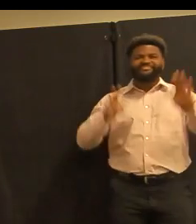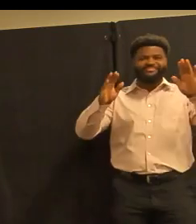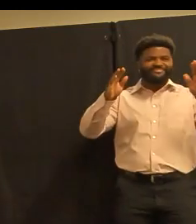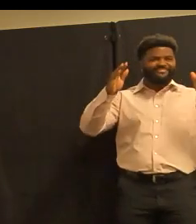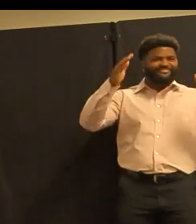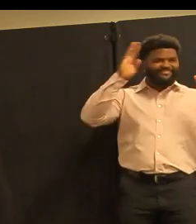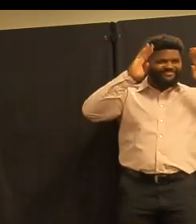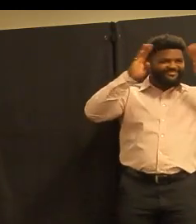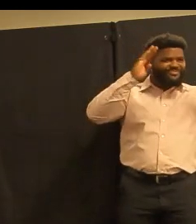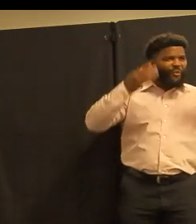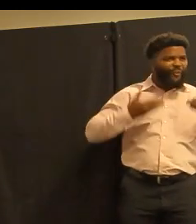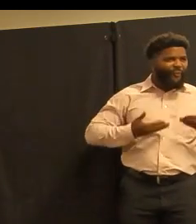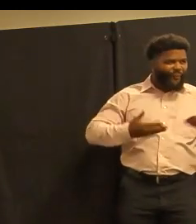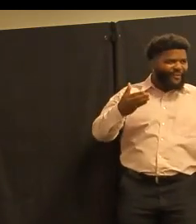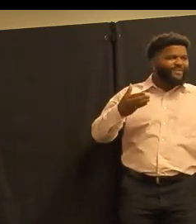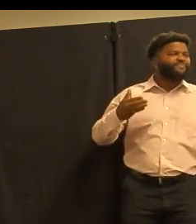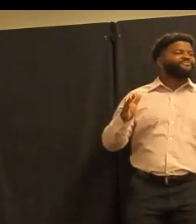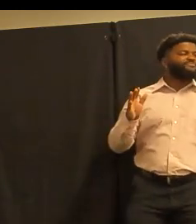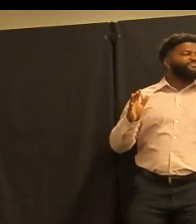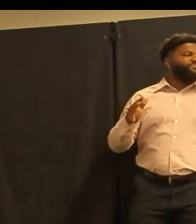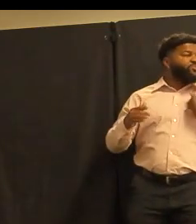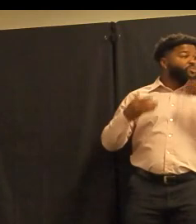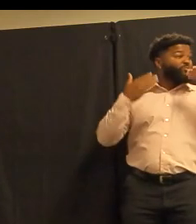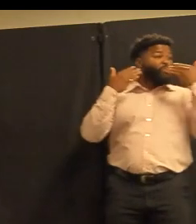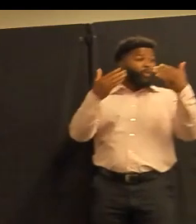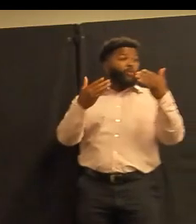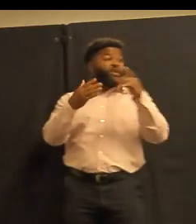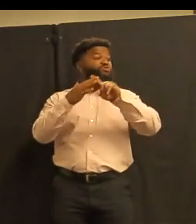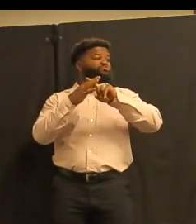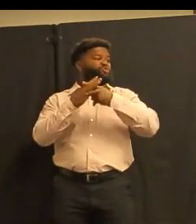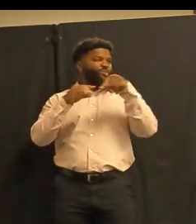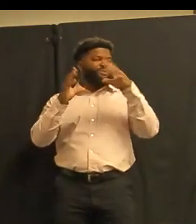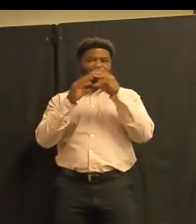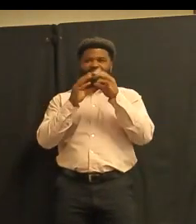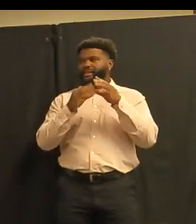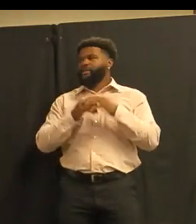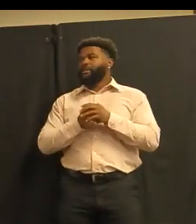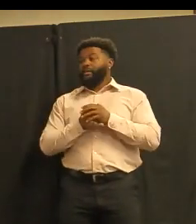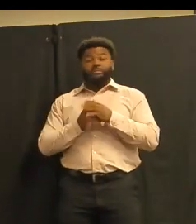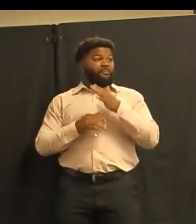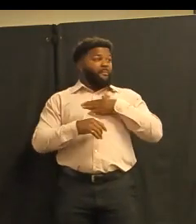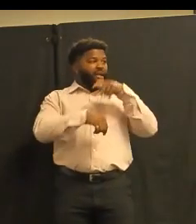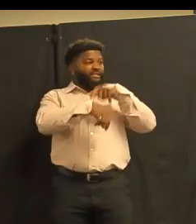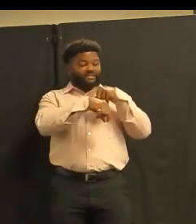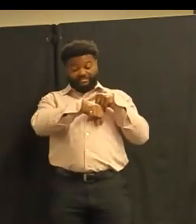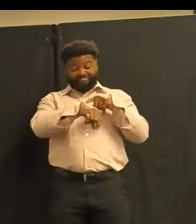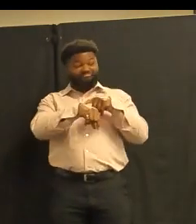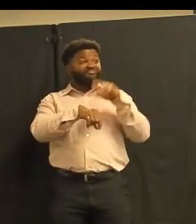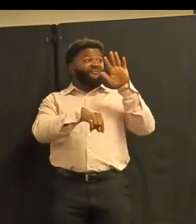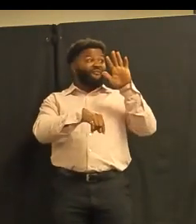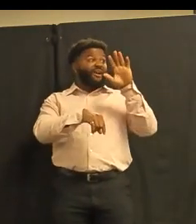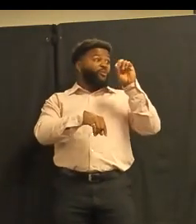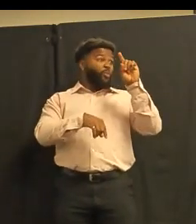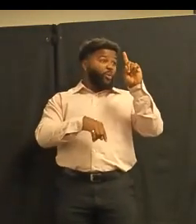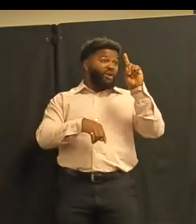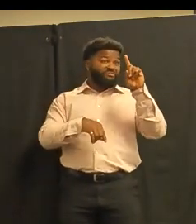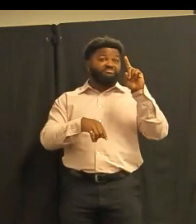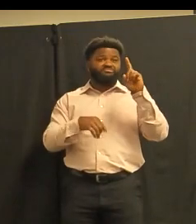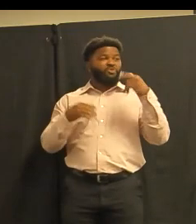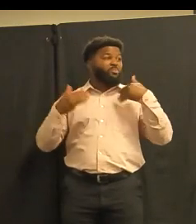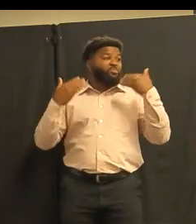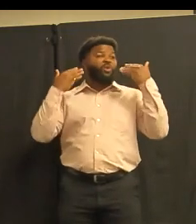Welcome, everyone. We are going to go ahead and get this meeting started. By my clock, it says 5:01. So